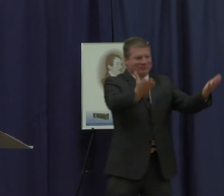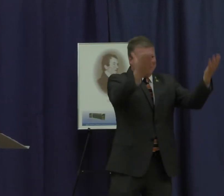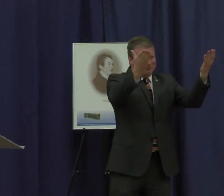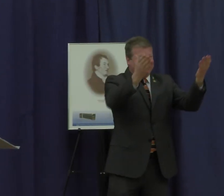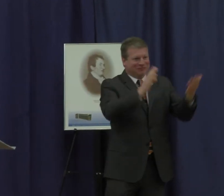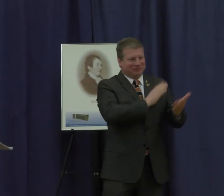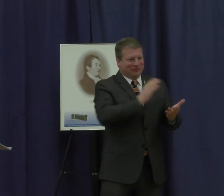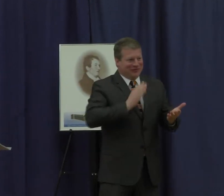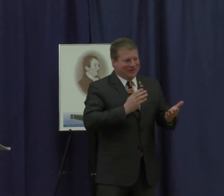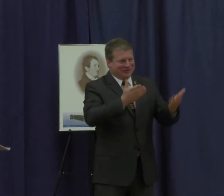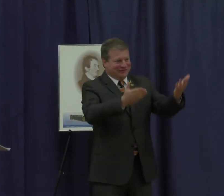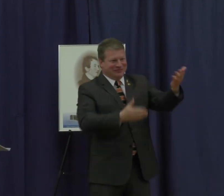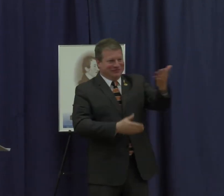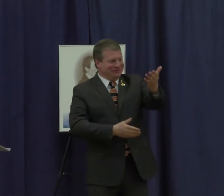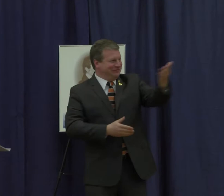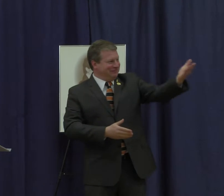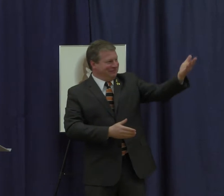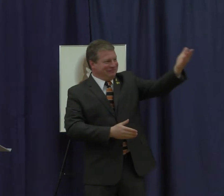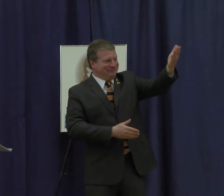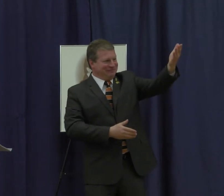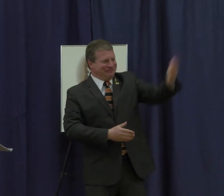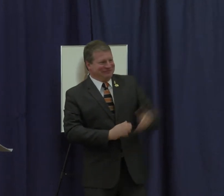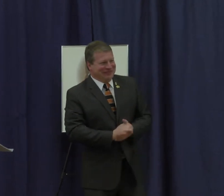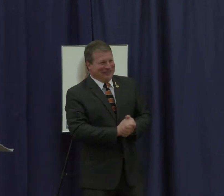please stand up, any of the board of directors.